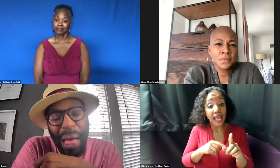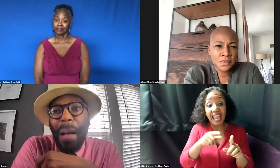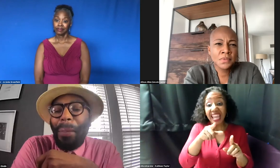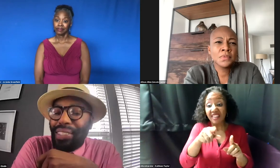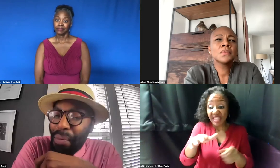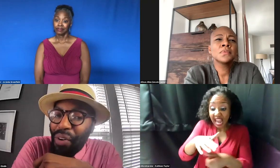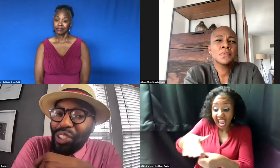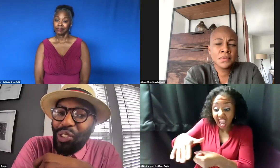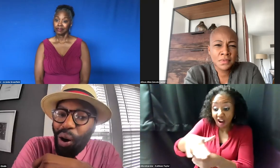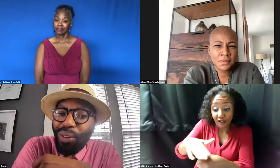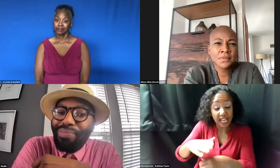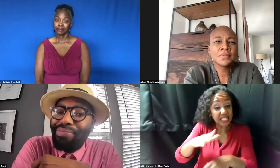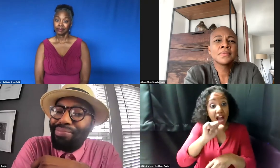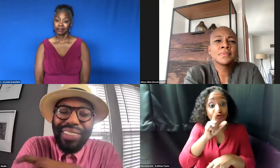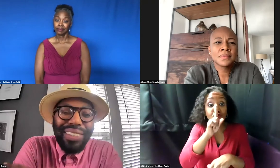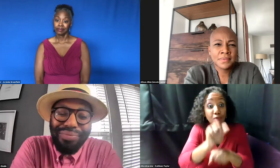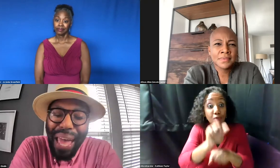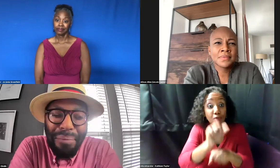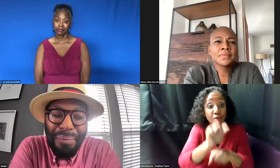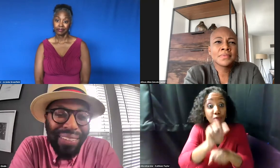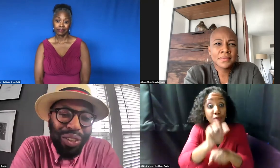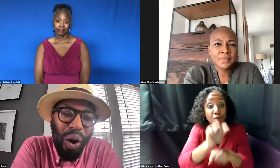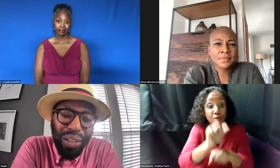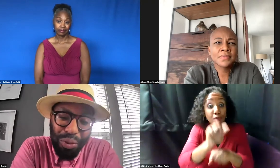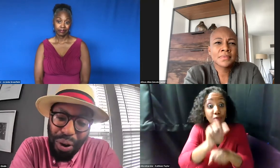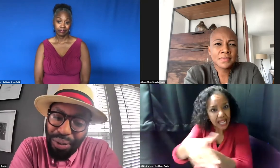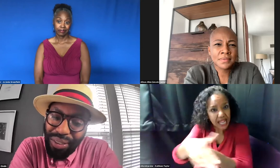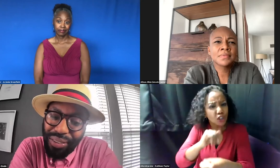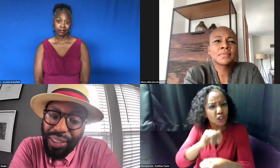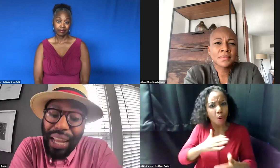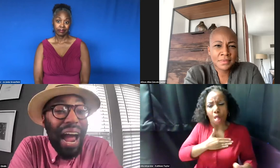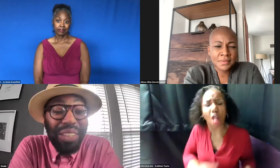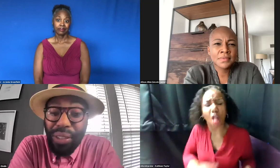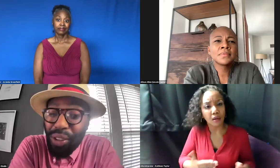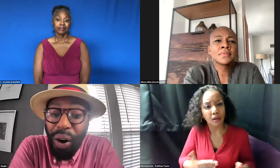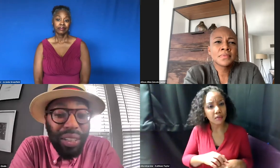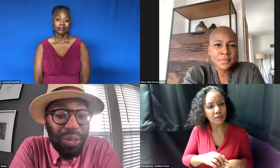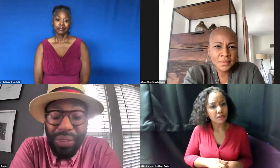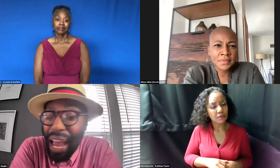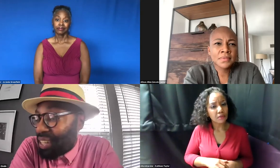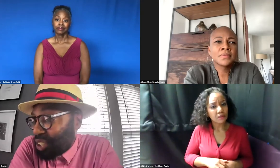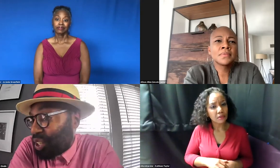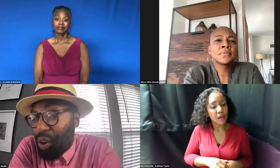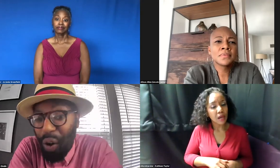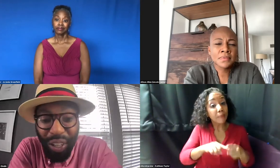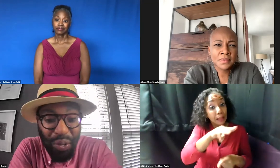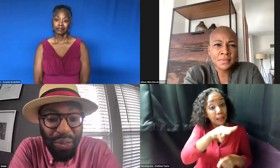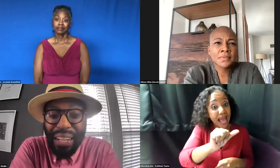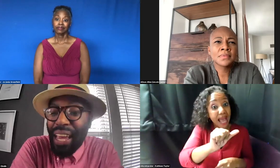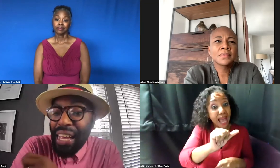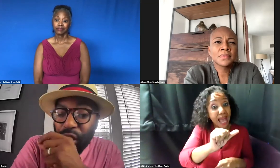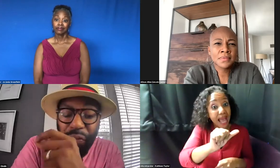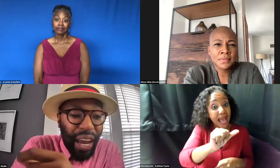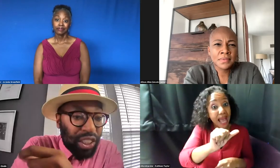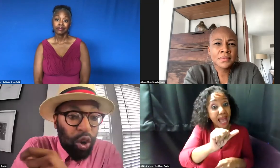Mm-hmm. Mm-hmm. But some of us know that masses is calling you, bro. That doctorate is calling you. That credential is calling you.